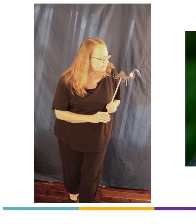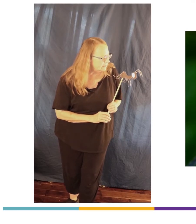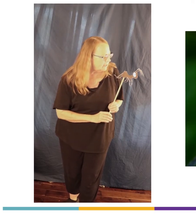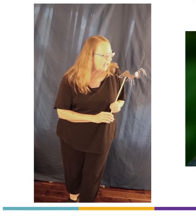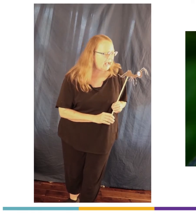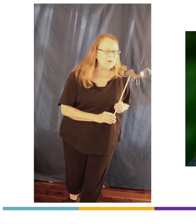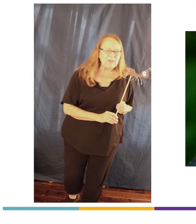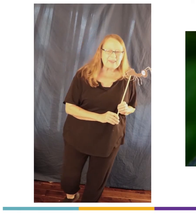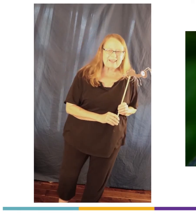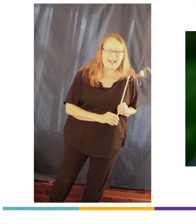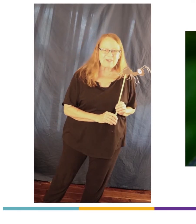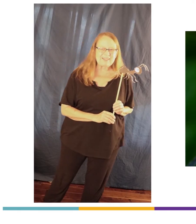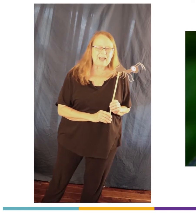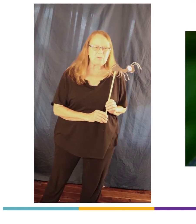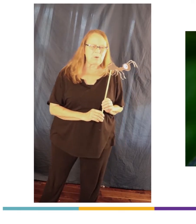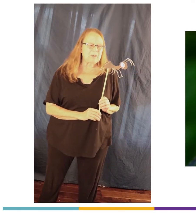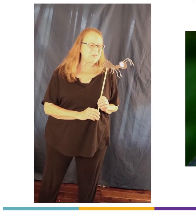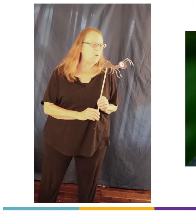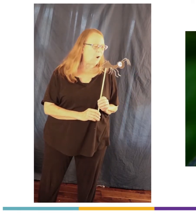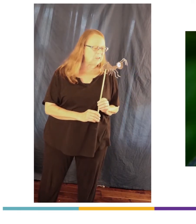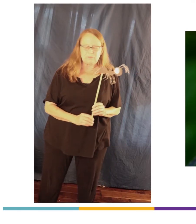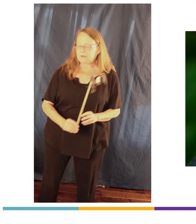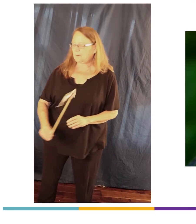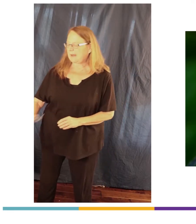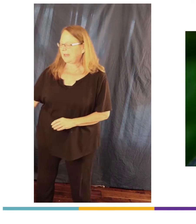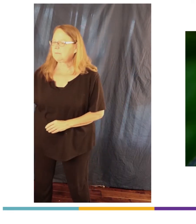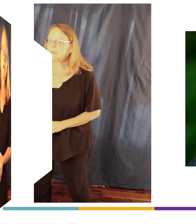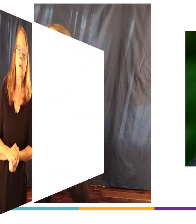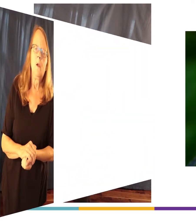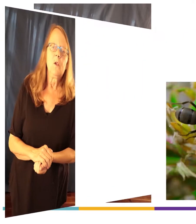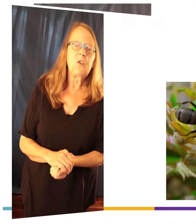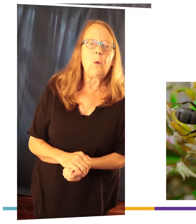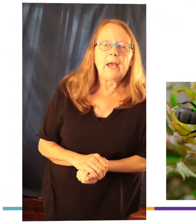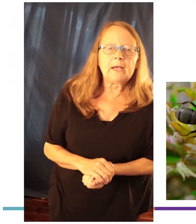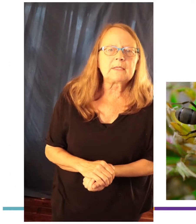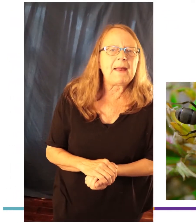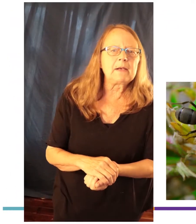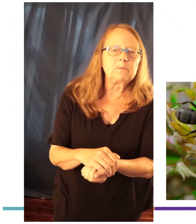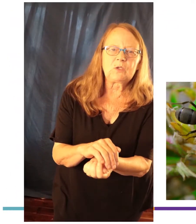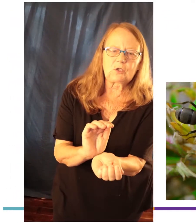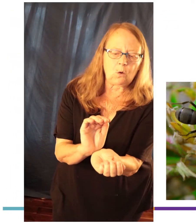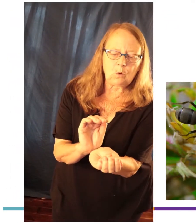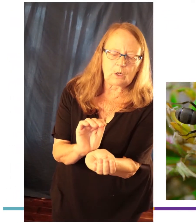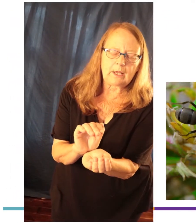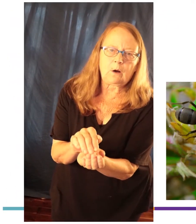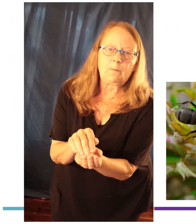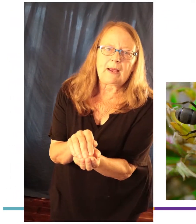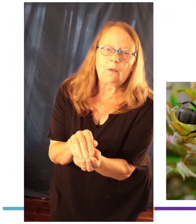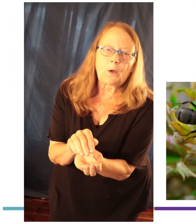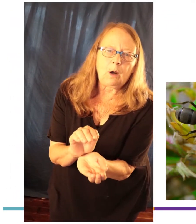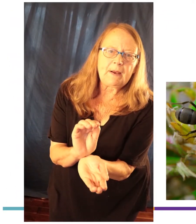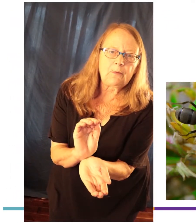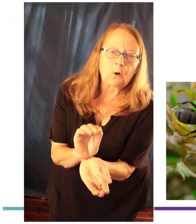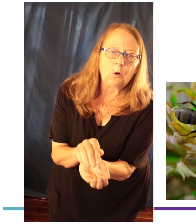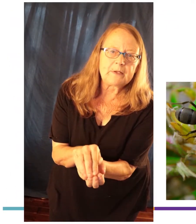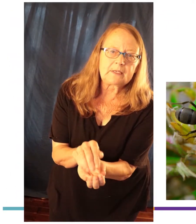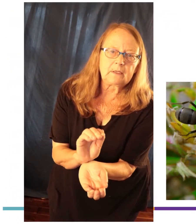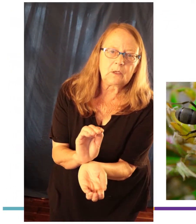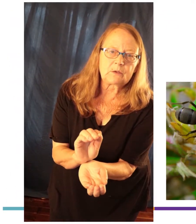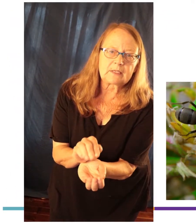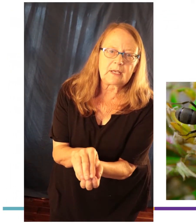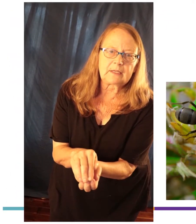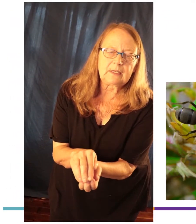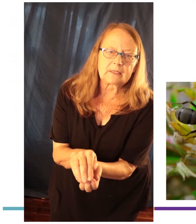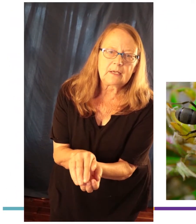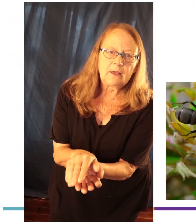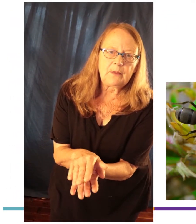haul it? How does that work? You haul it with your mandibles? So ants mandibles don't work like our mouth. Our mouth opens